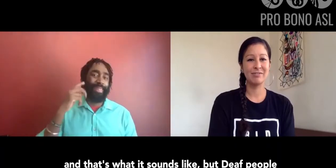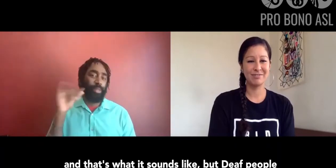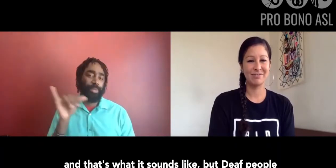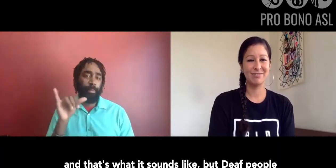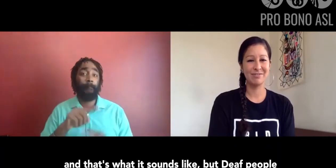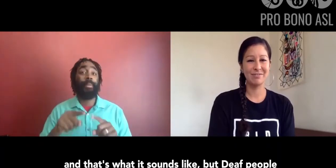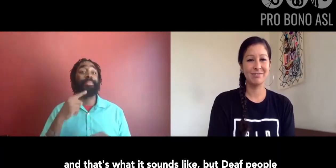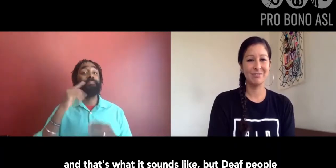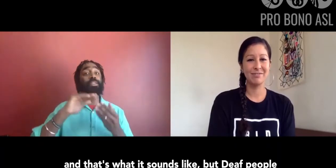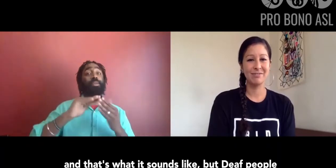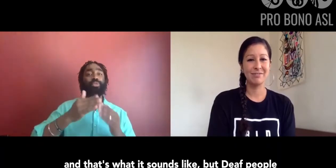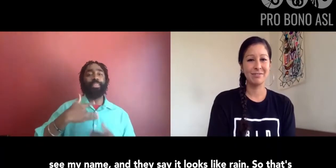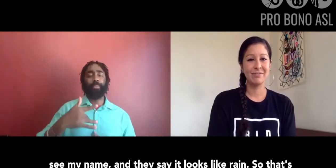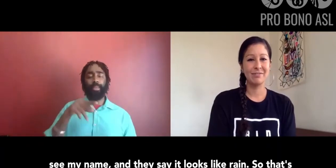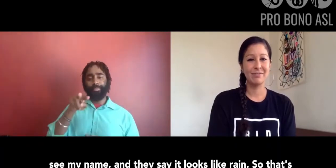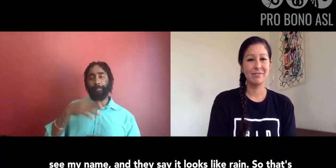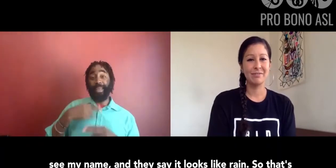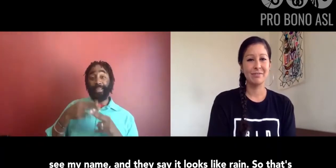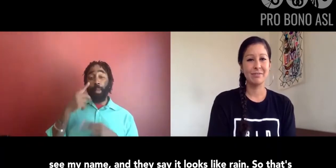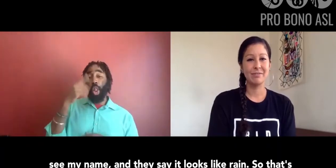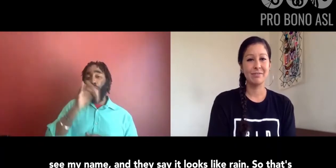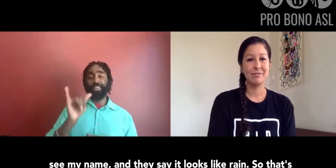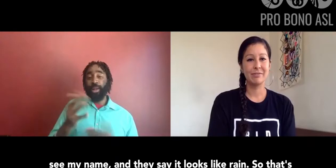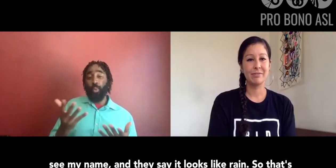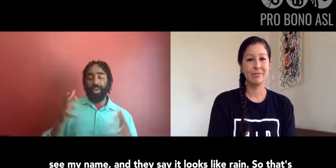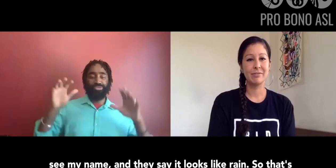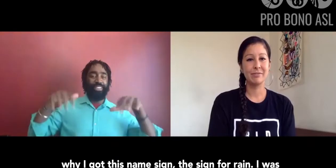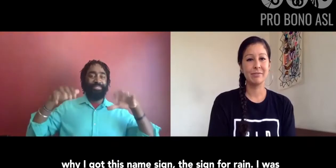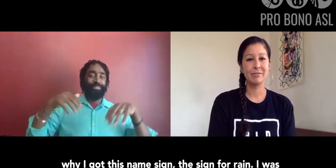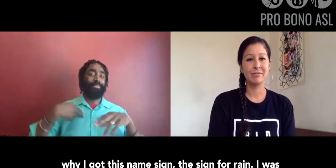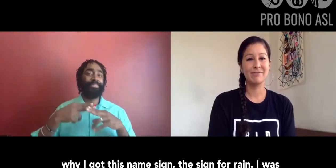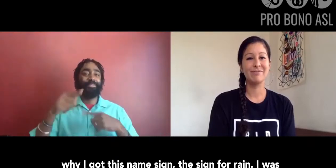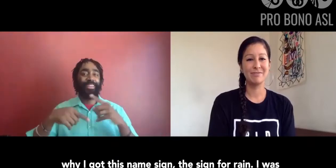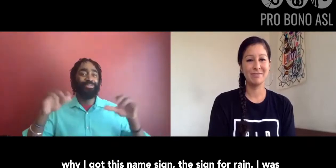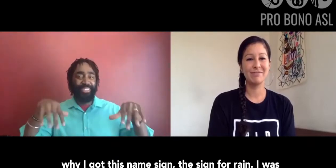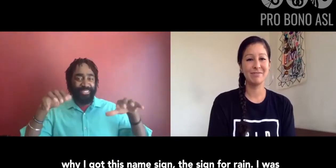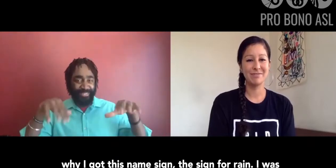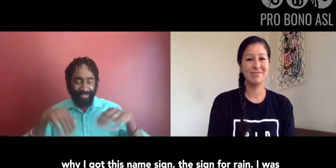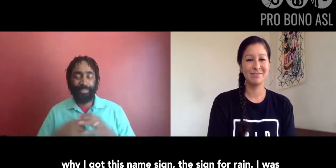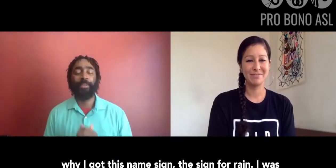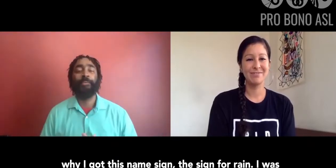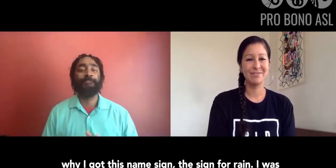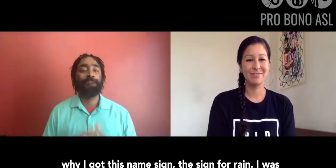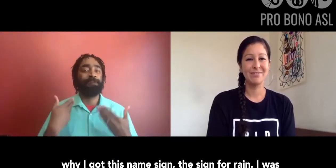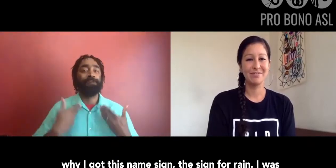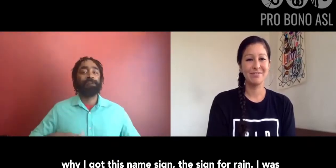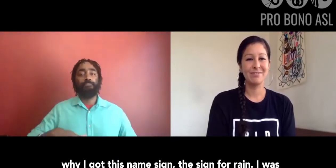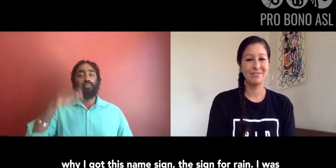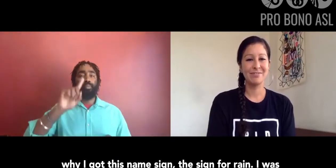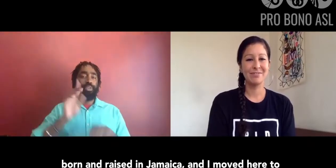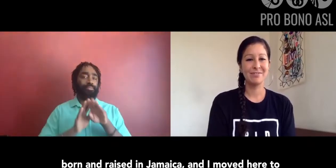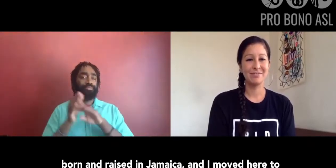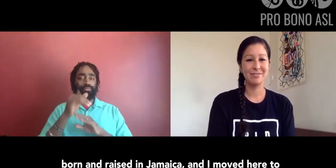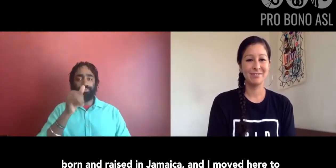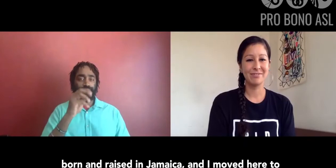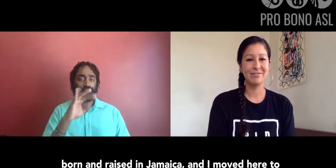that's what it sounds like. But deaf people see my name and they say it looks like rain, so that's why I got this name sign, the sign for rain. I